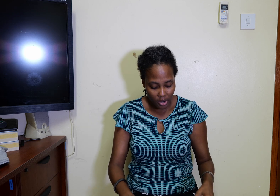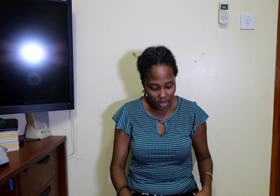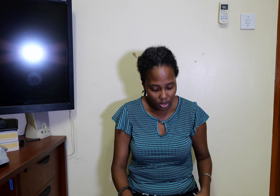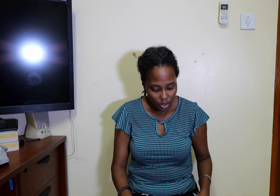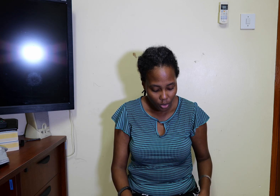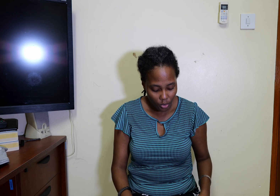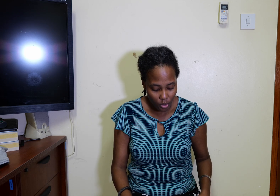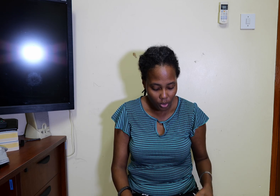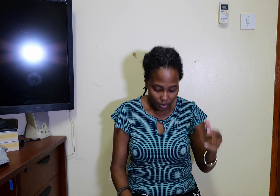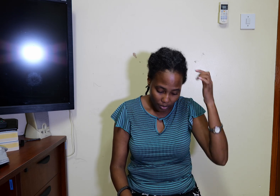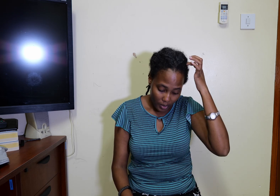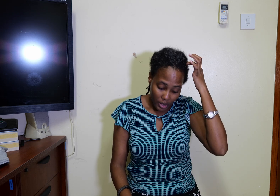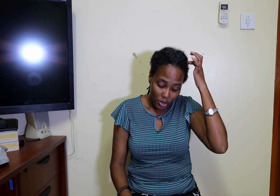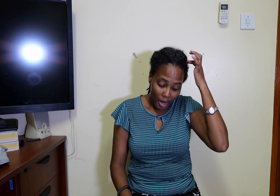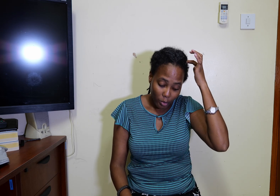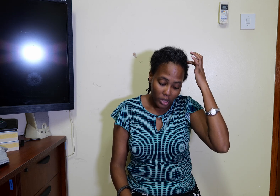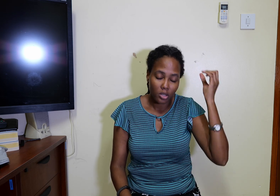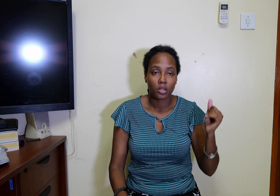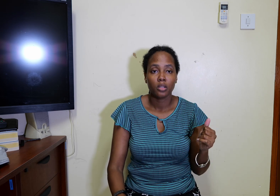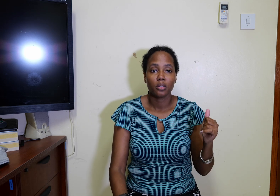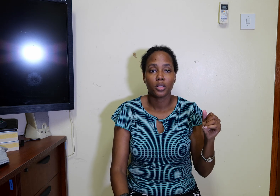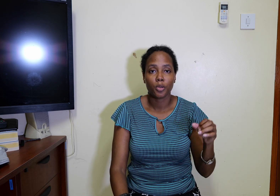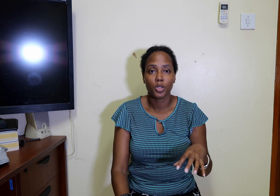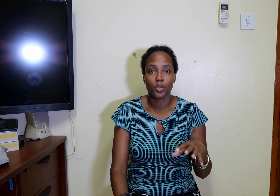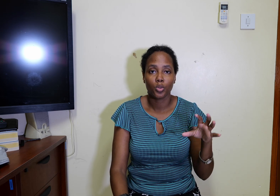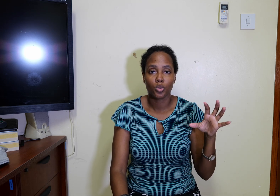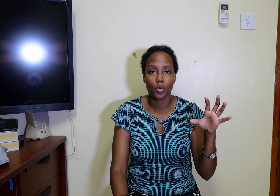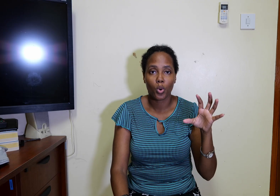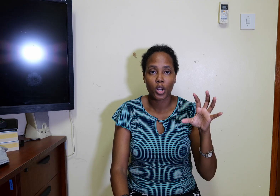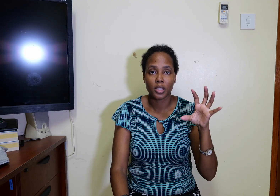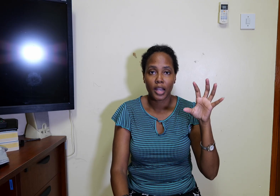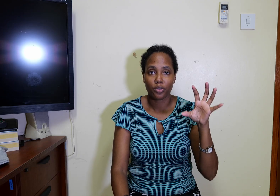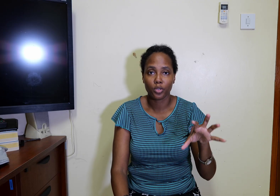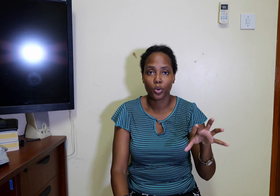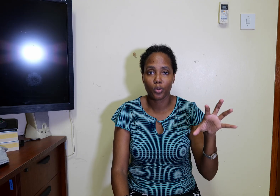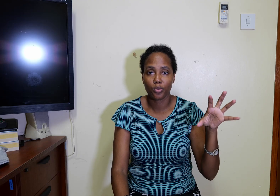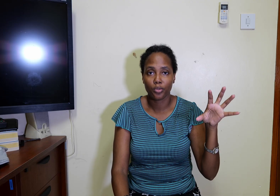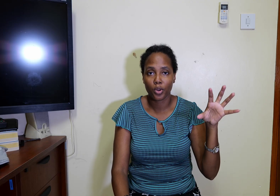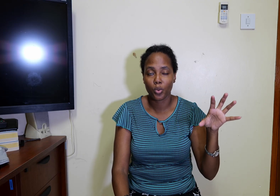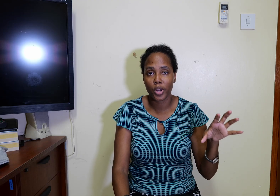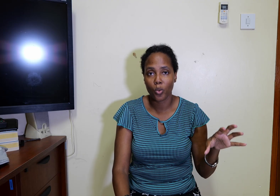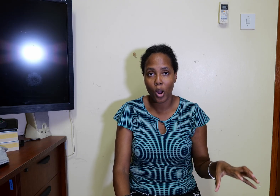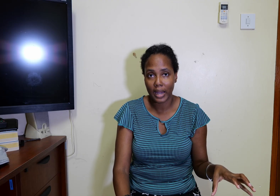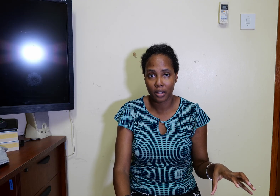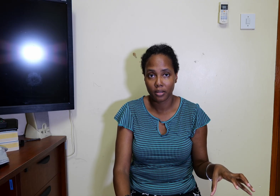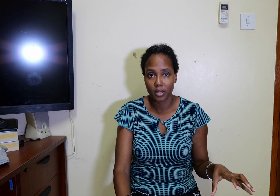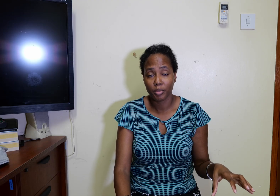right. Groan. So I'm going to substitute the sign for groan for the word whine